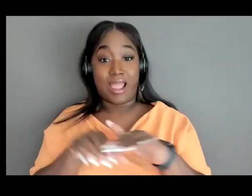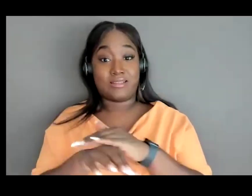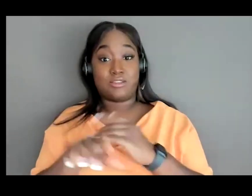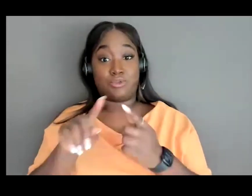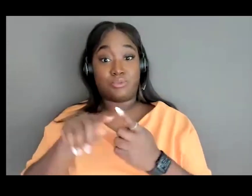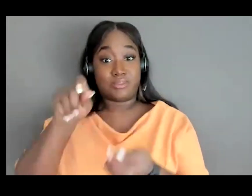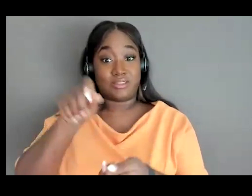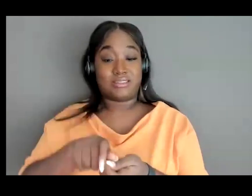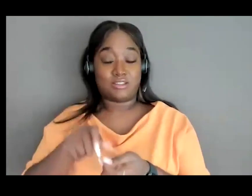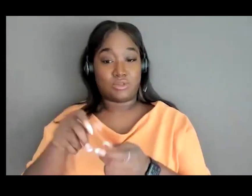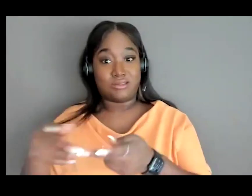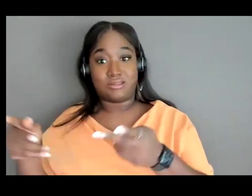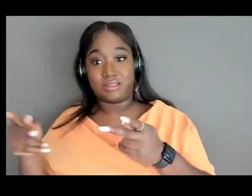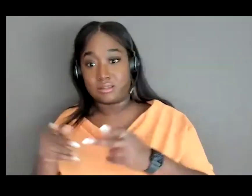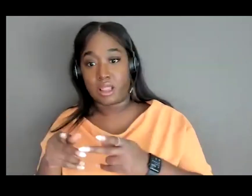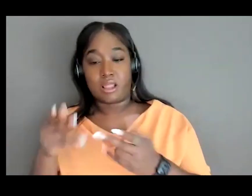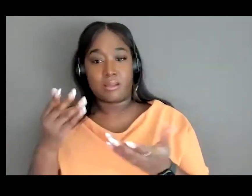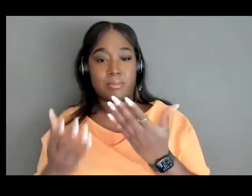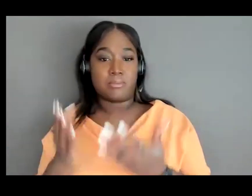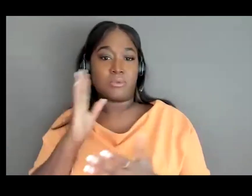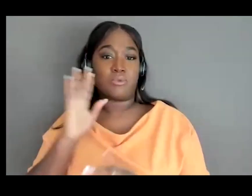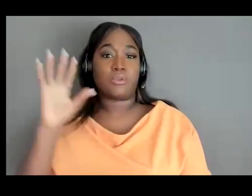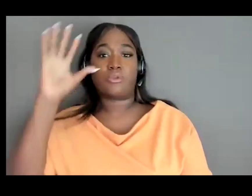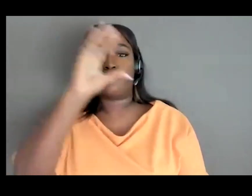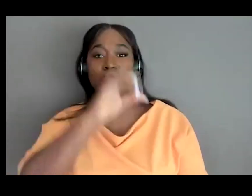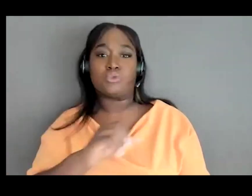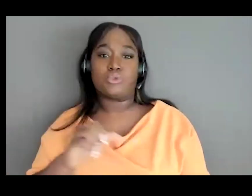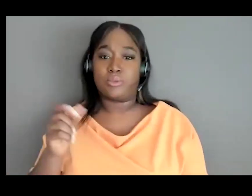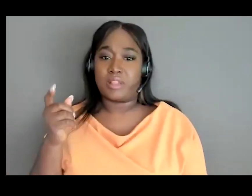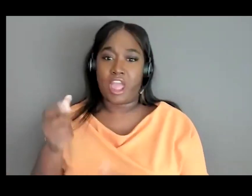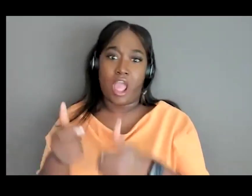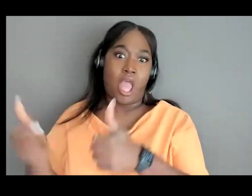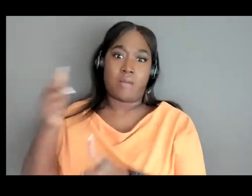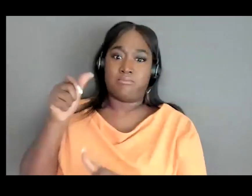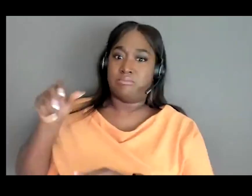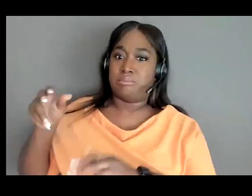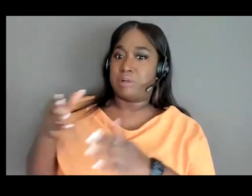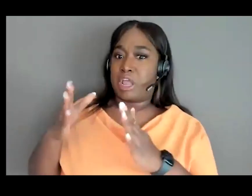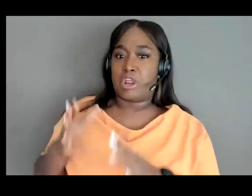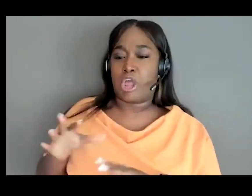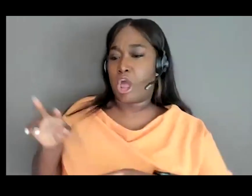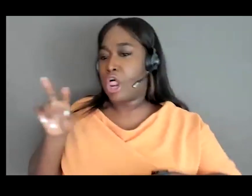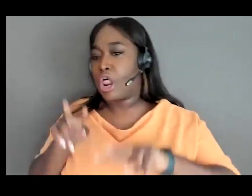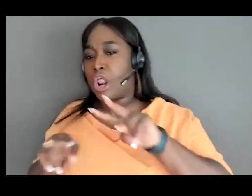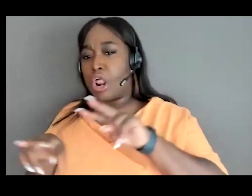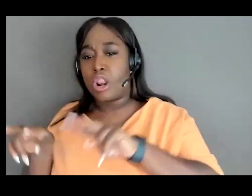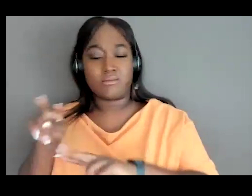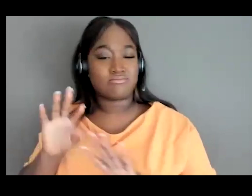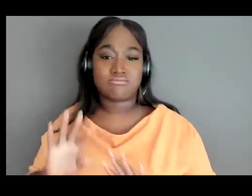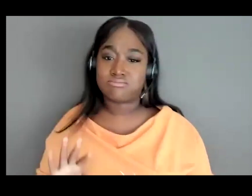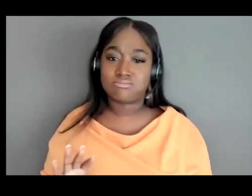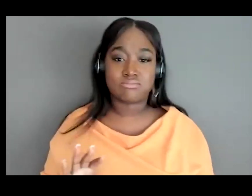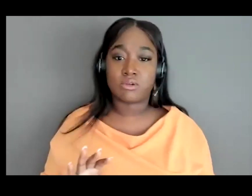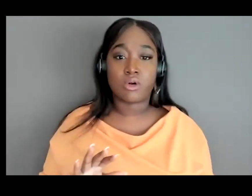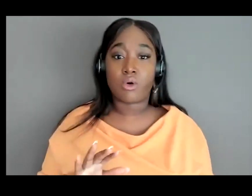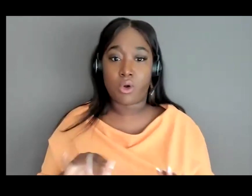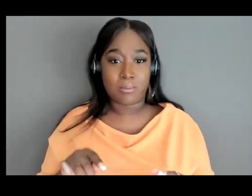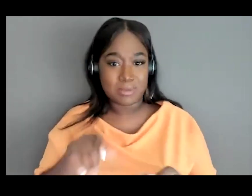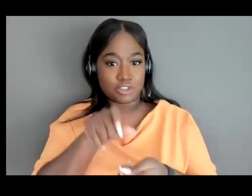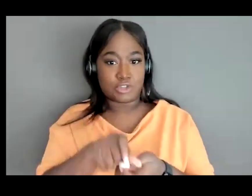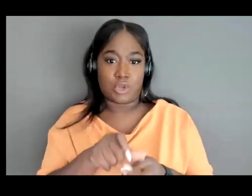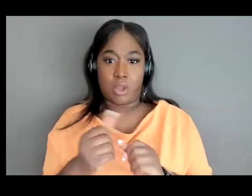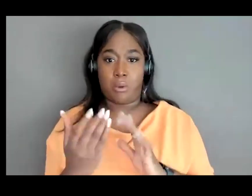access to particular destinations that we might assume as some kind of overlord planner that people want to get to, or by